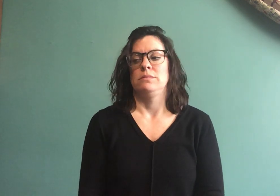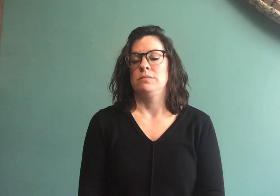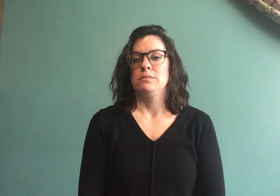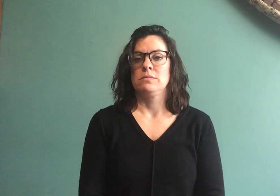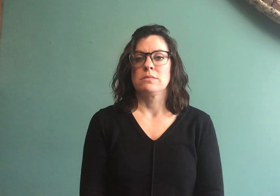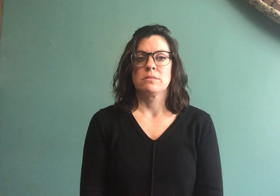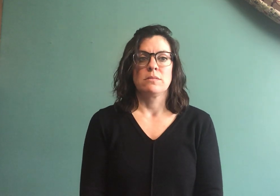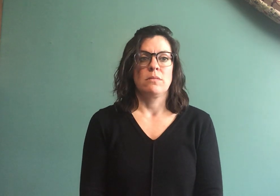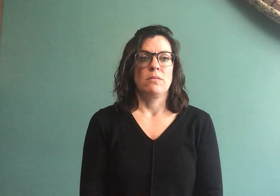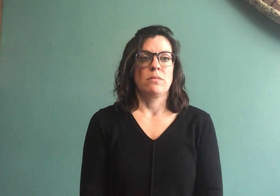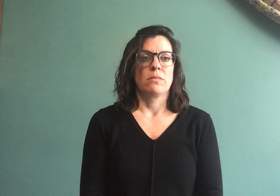of a cool image here.